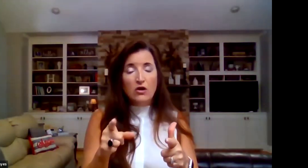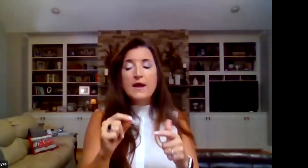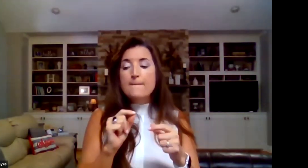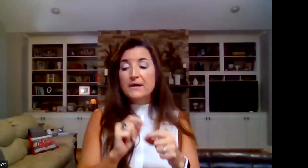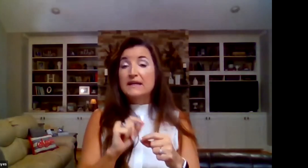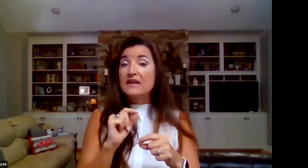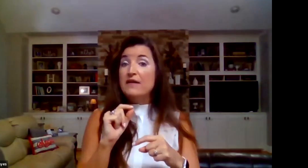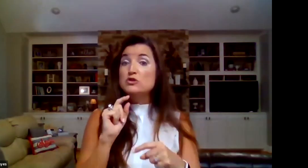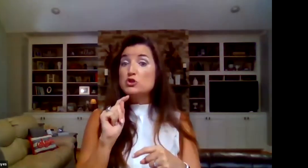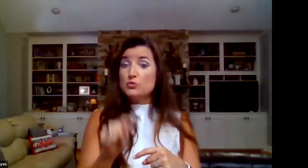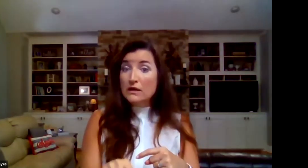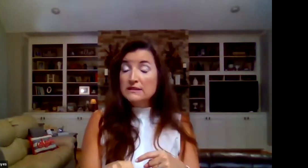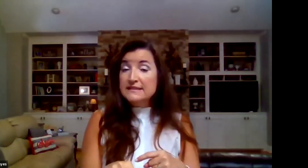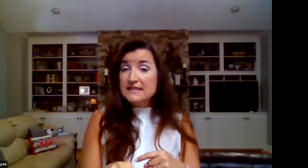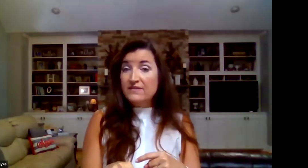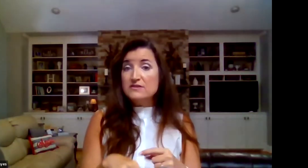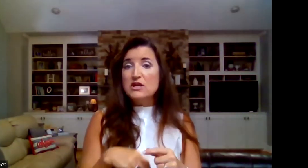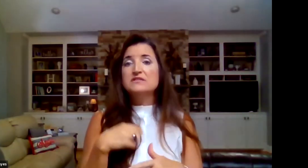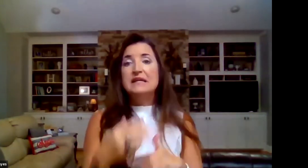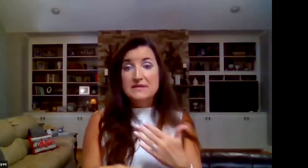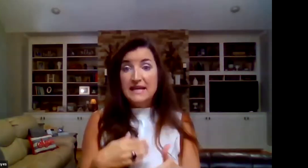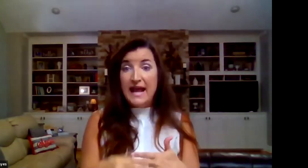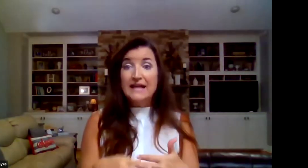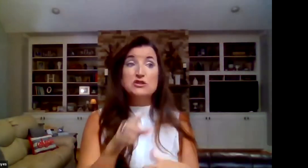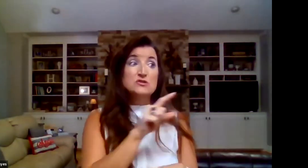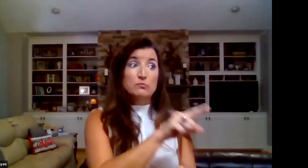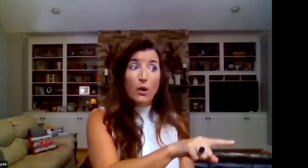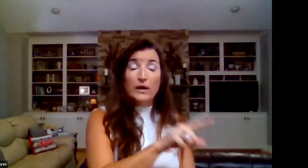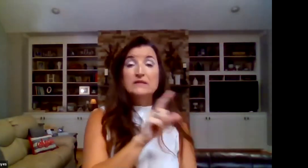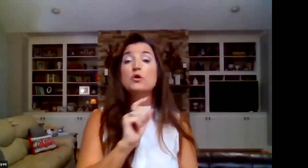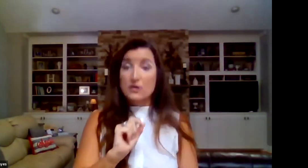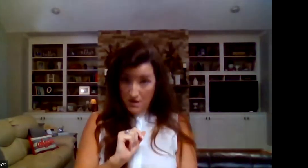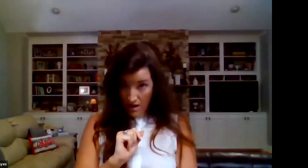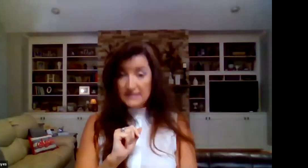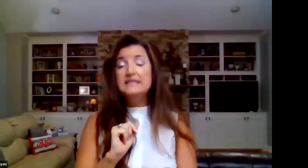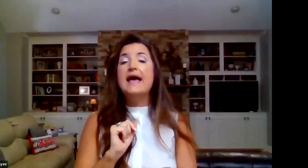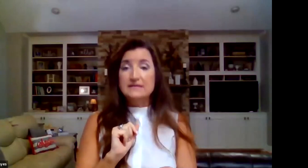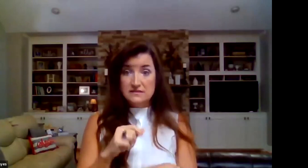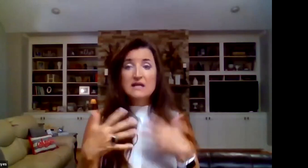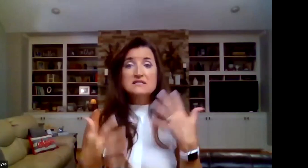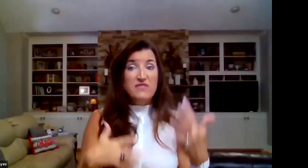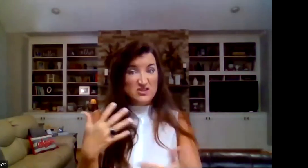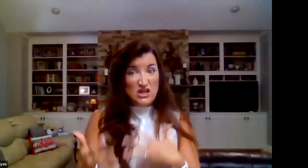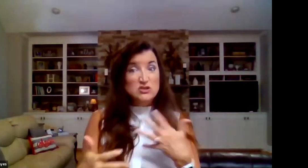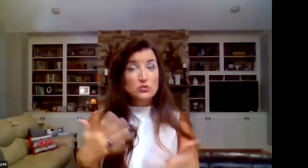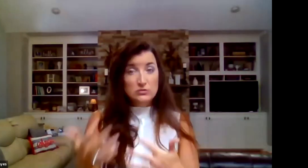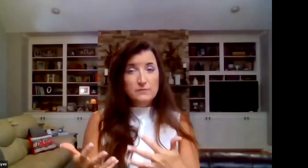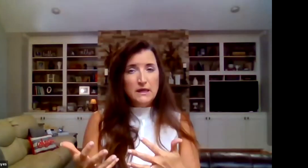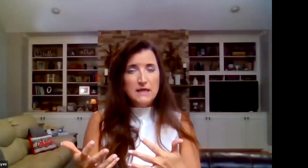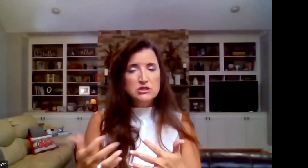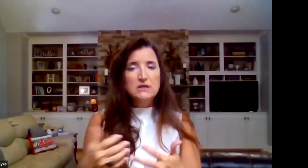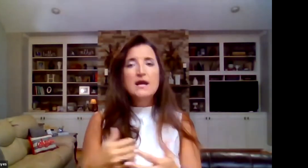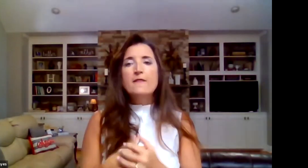before long. But if I'm struggling to get that child to imitate actions or point or nod yes, some of that